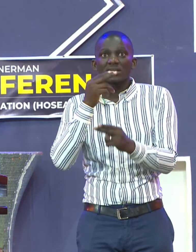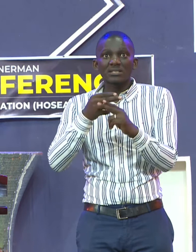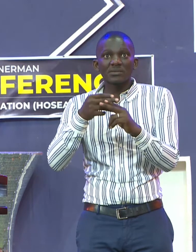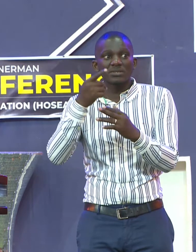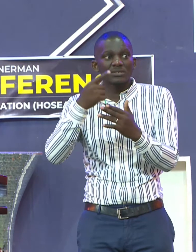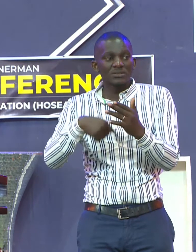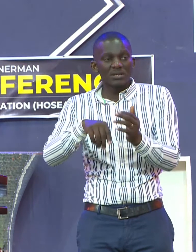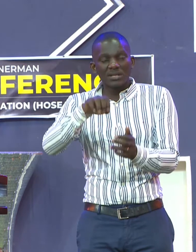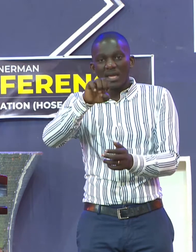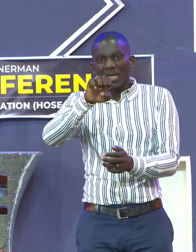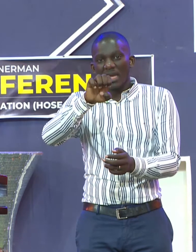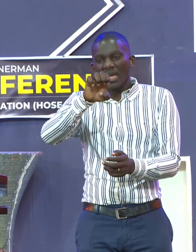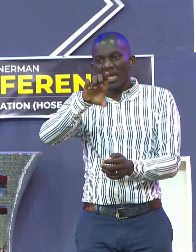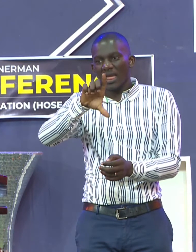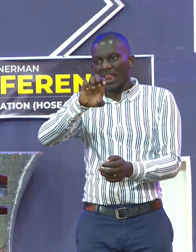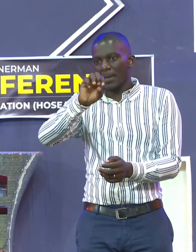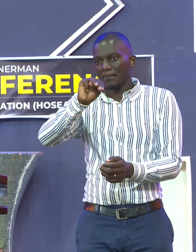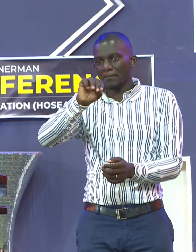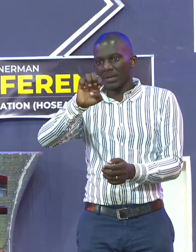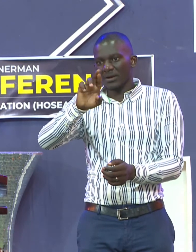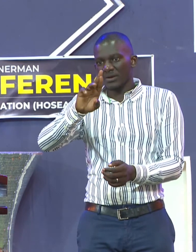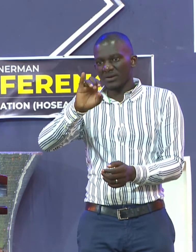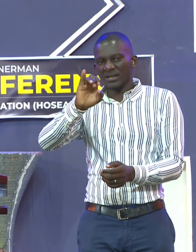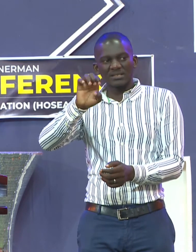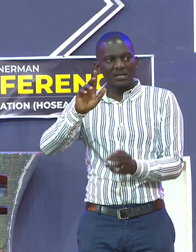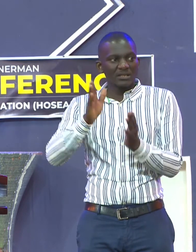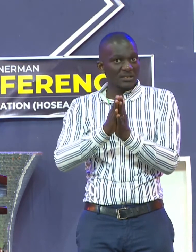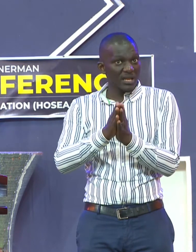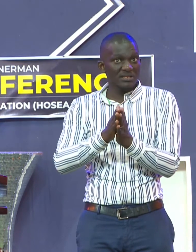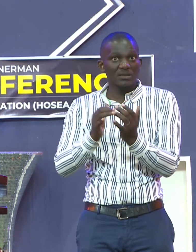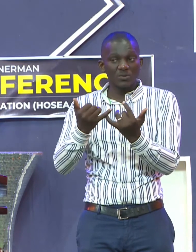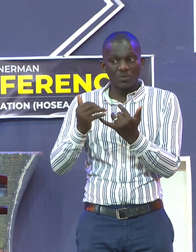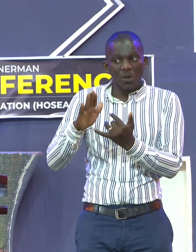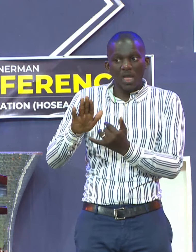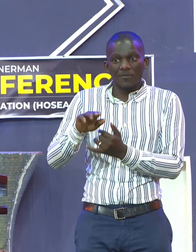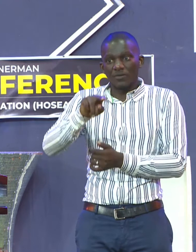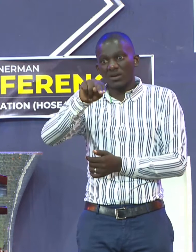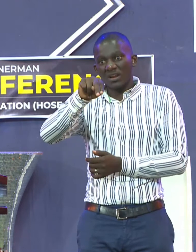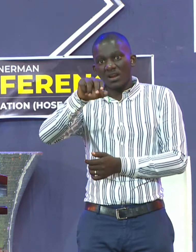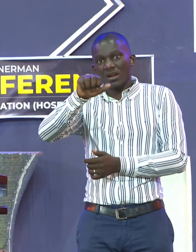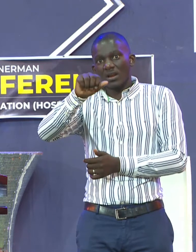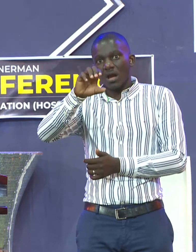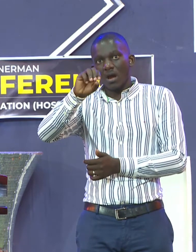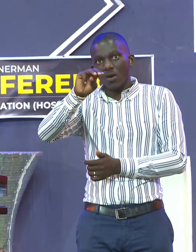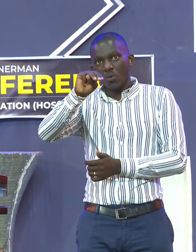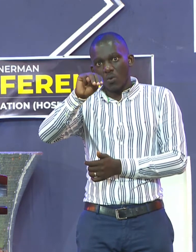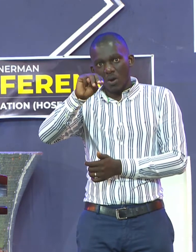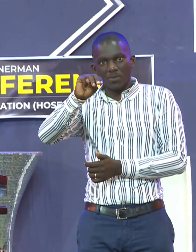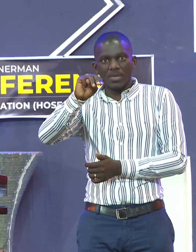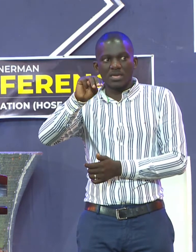lyali Elimeleki. Nerinya lyo mukazi we Naomi. Nerinya lya batabane bebombi